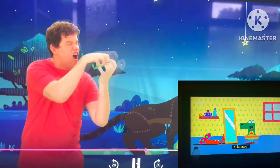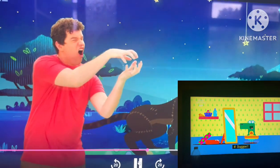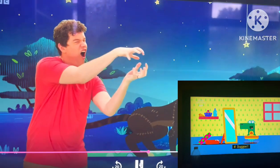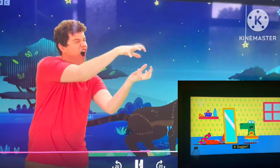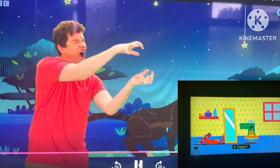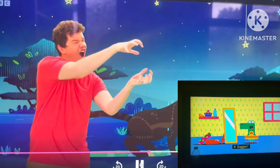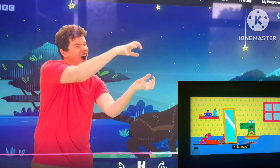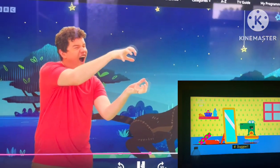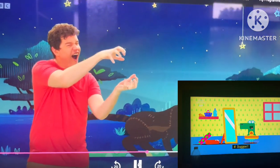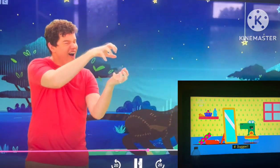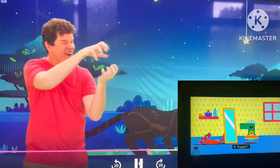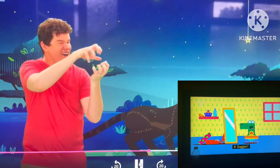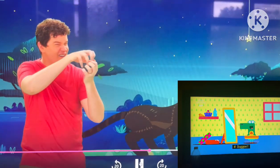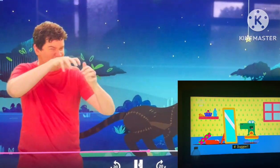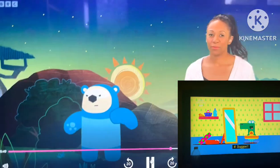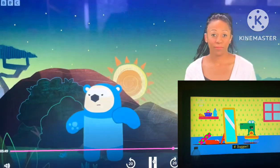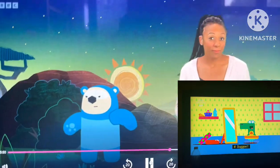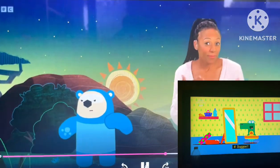As fierce could be.